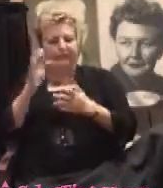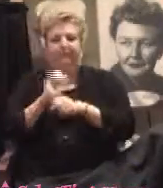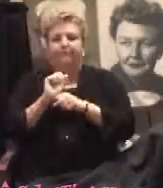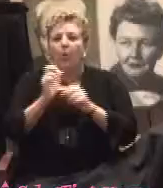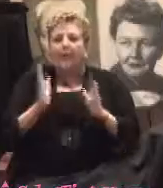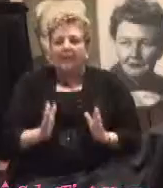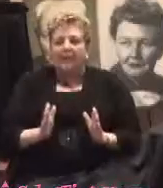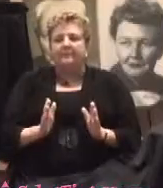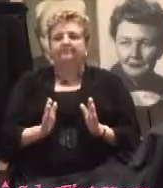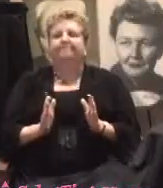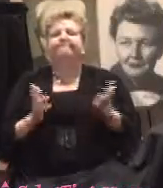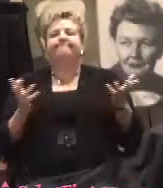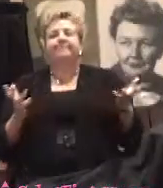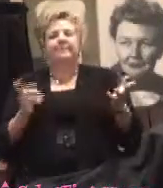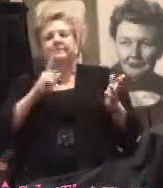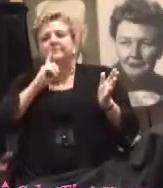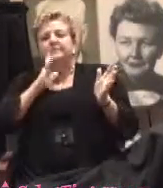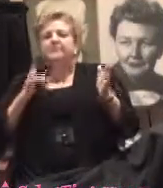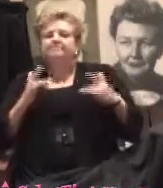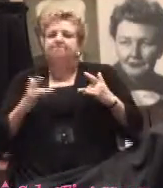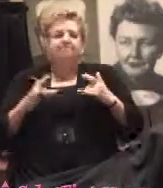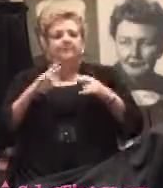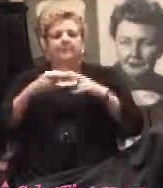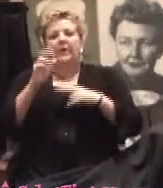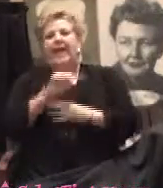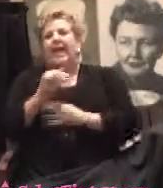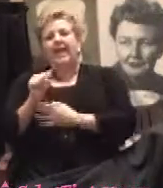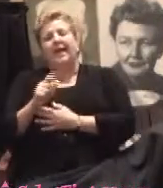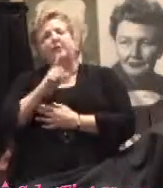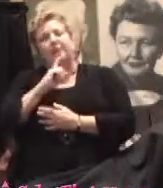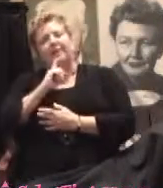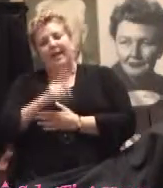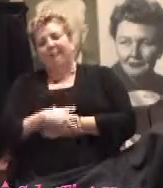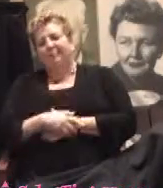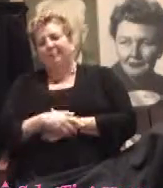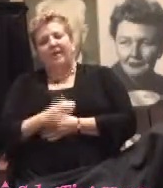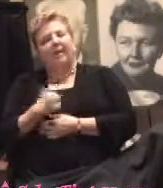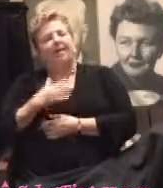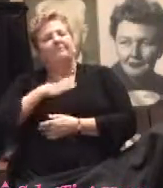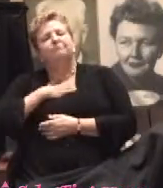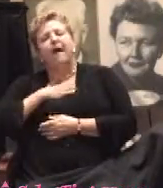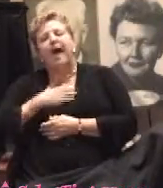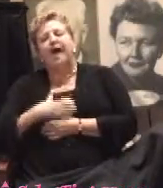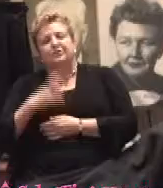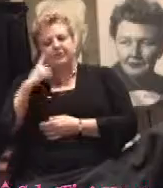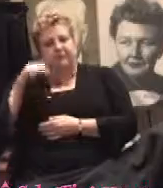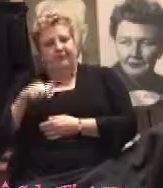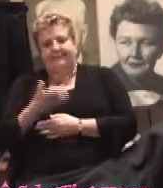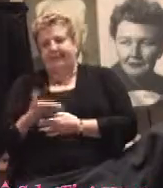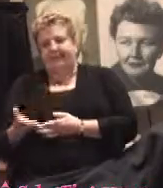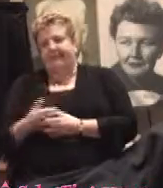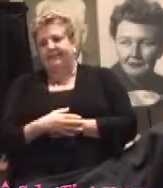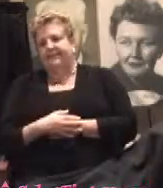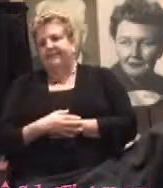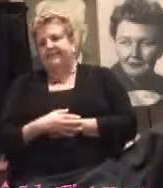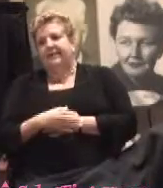so enthusiastic about Alcoholics Anonymous. I really am. I have a passion for this thing. You know, when I came here, I